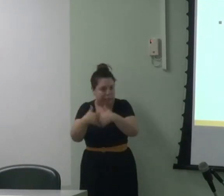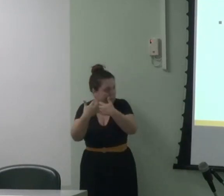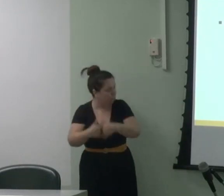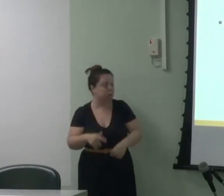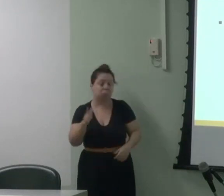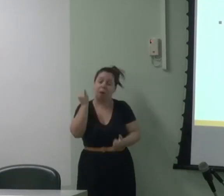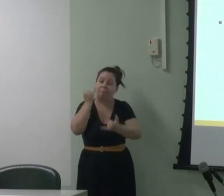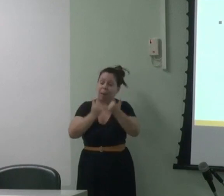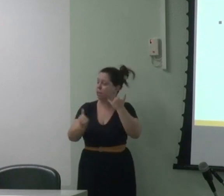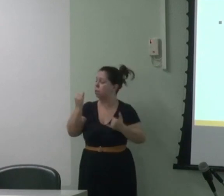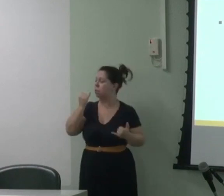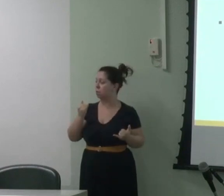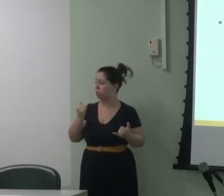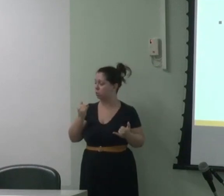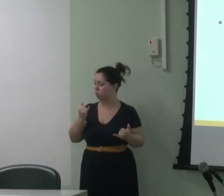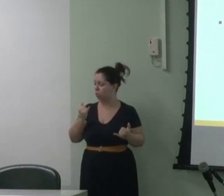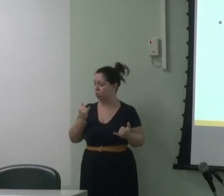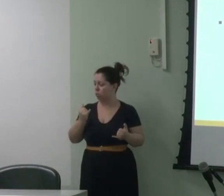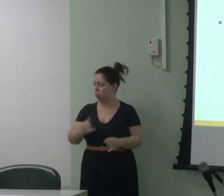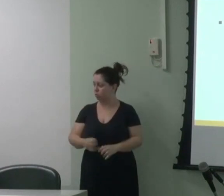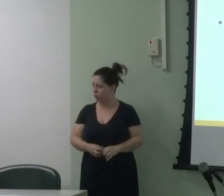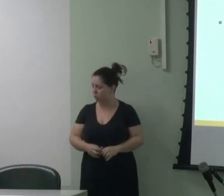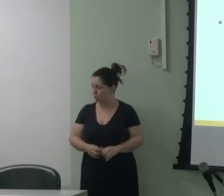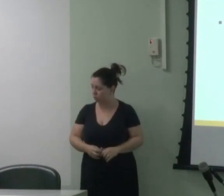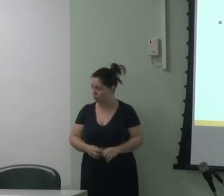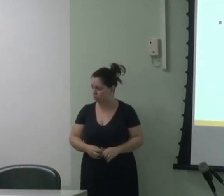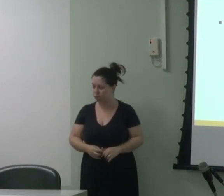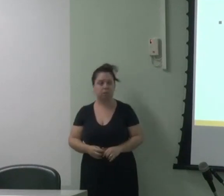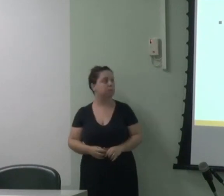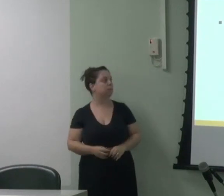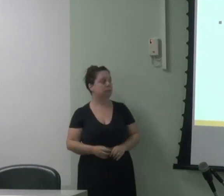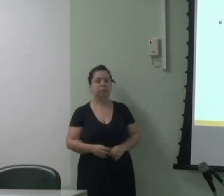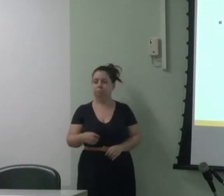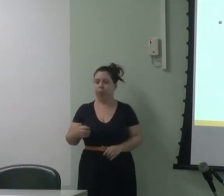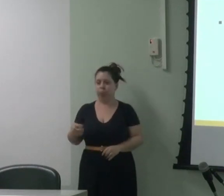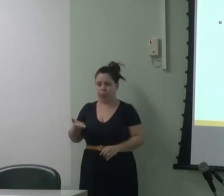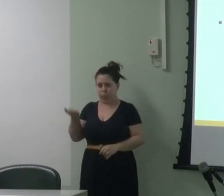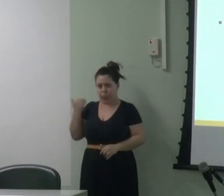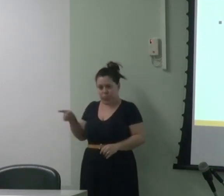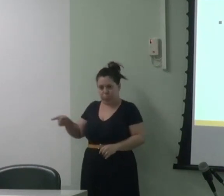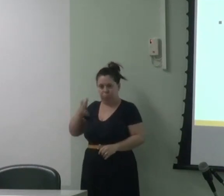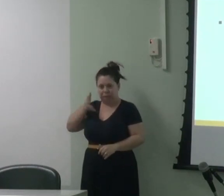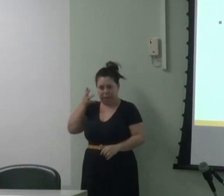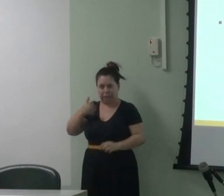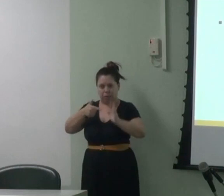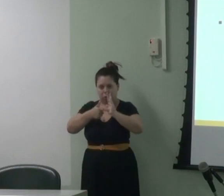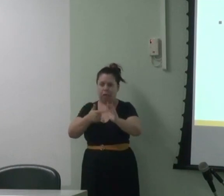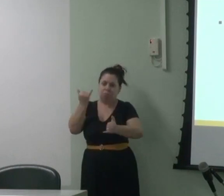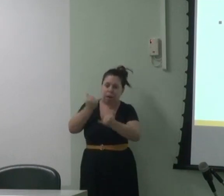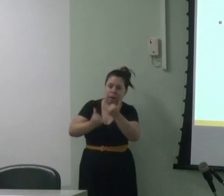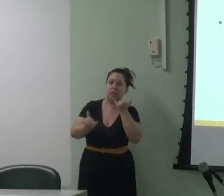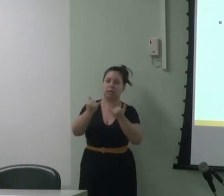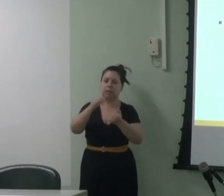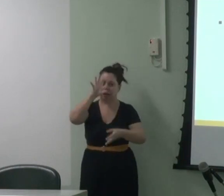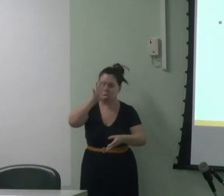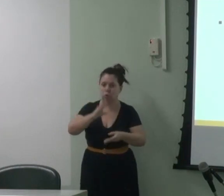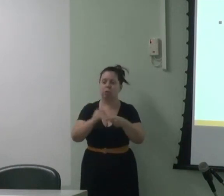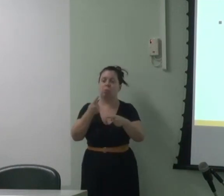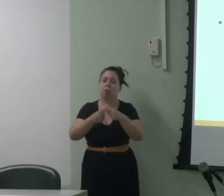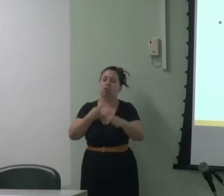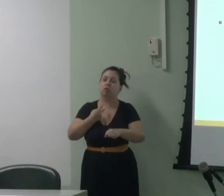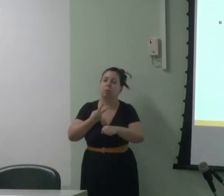was shown in Dan's presentation, that we can definitely look for answers to